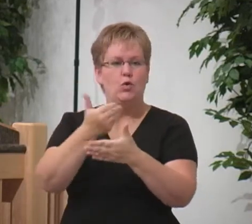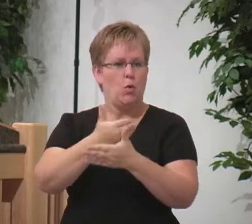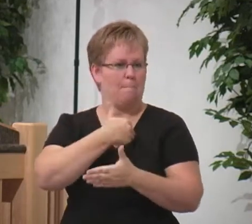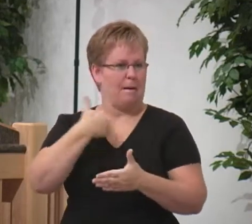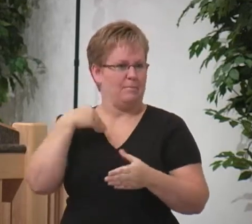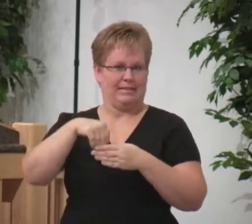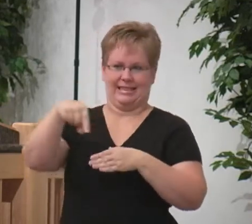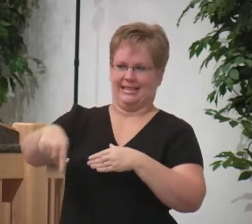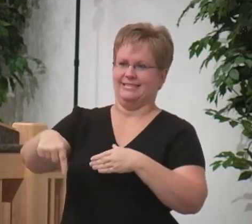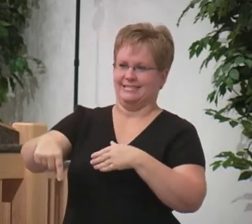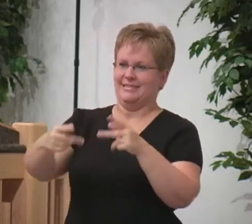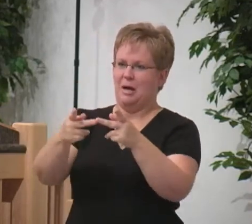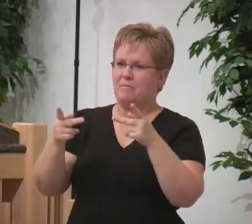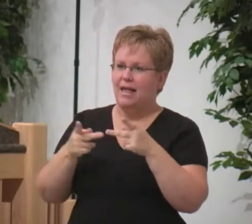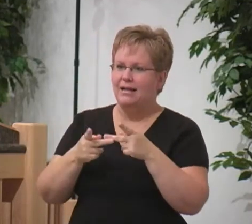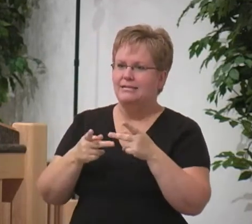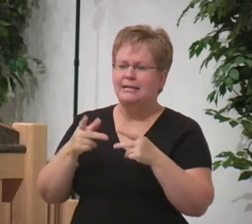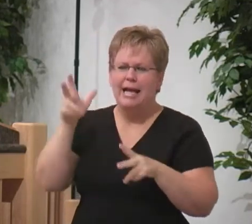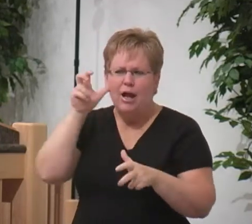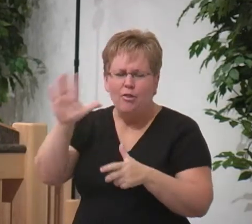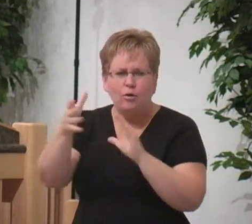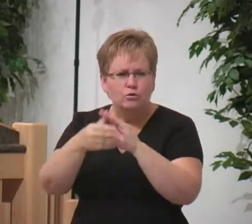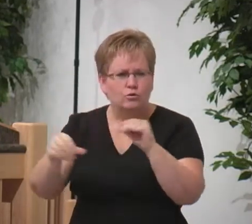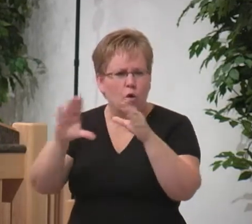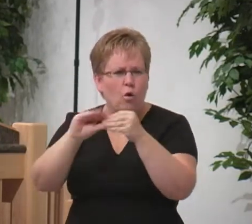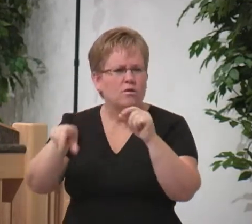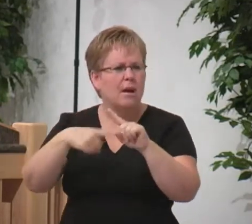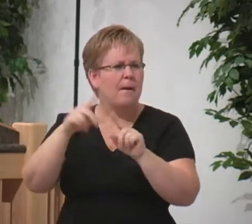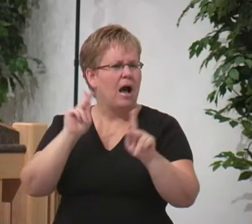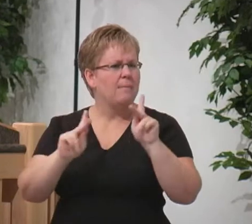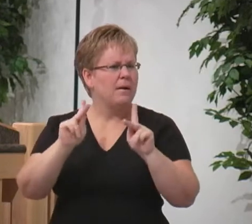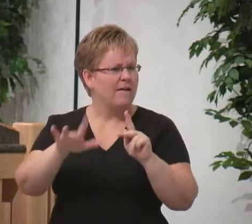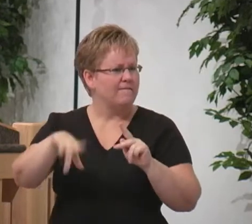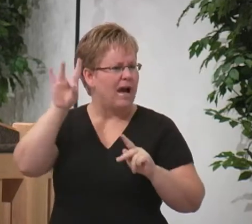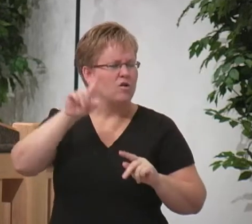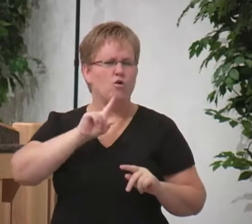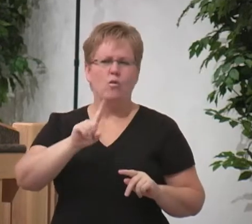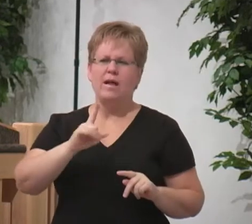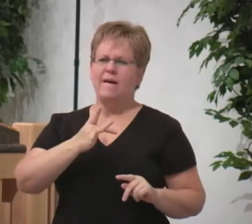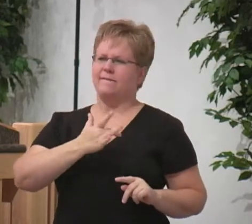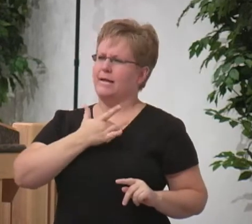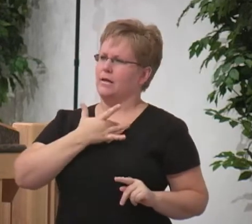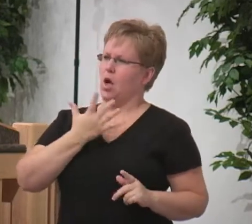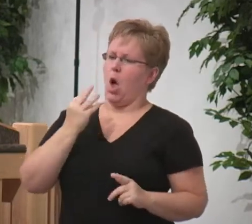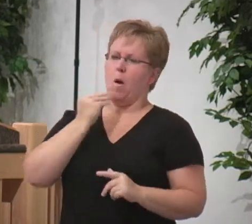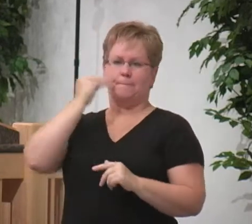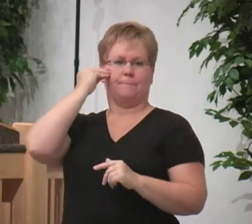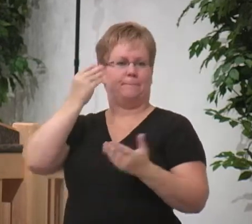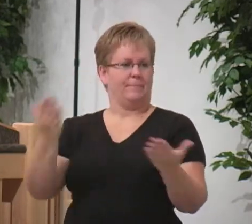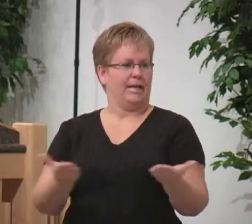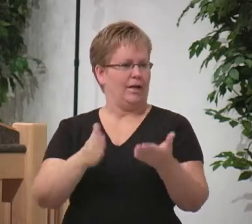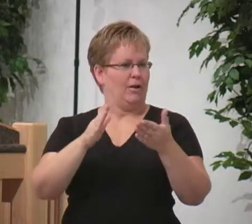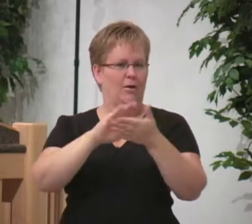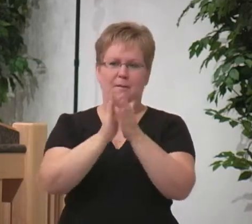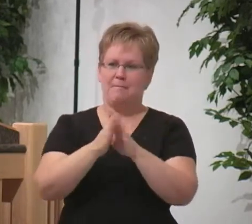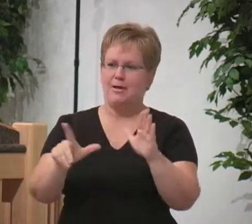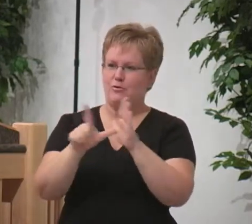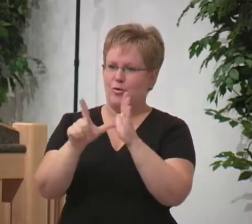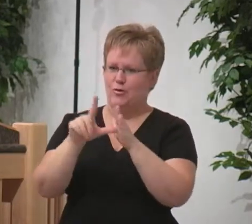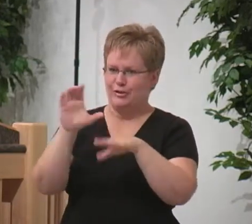place, getting to hear stories about people who have found a real sense of home here at Peace Lutheran Church. So oftentimes